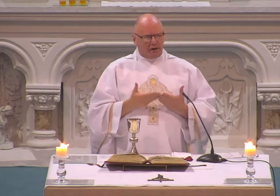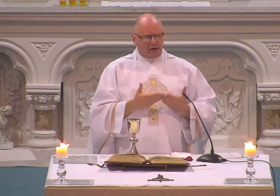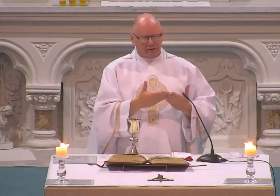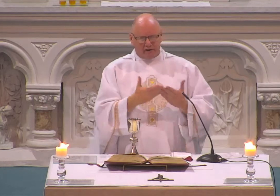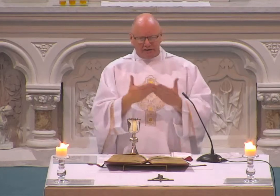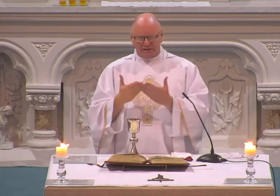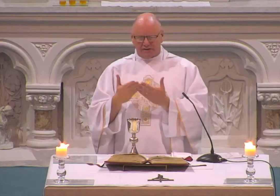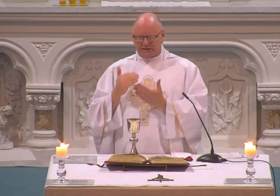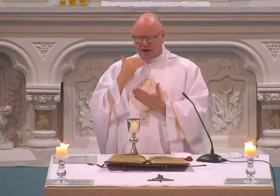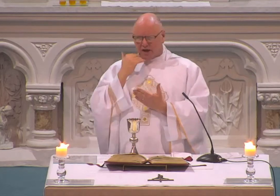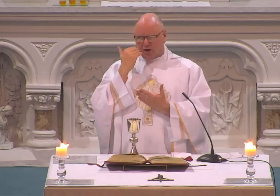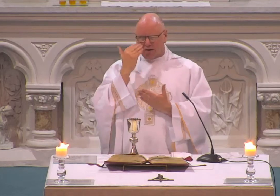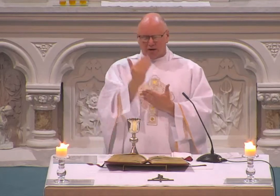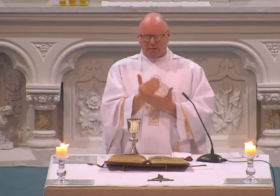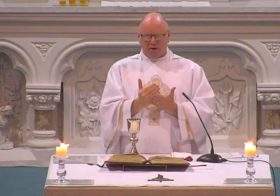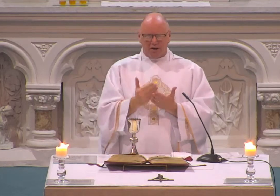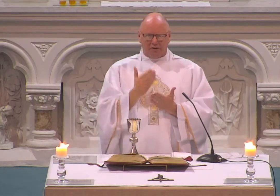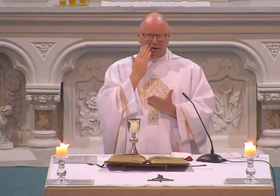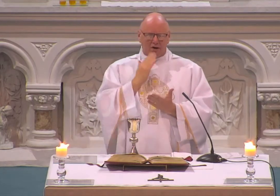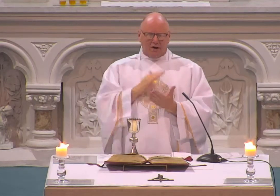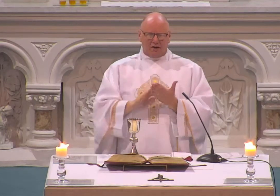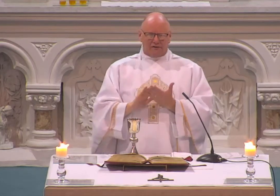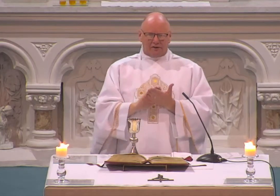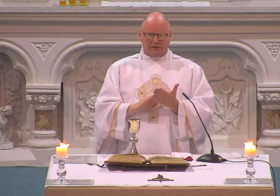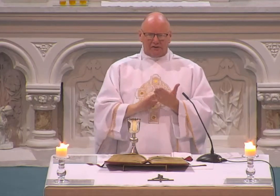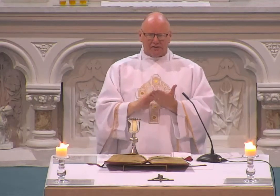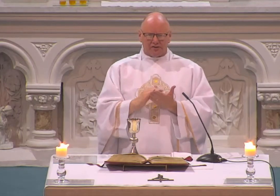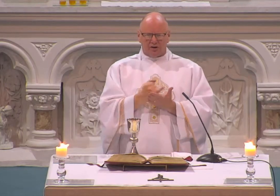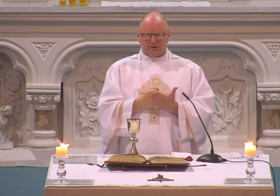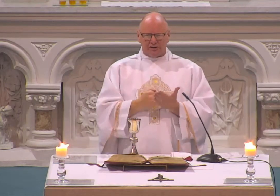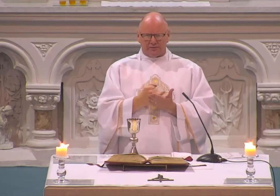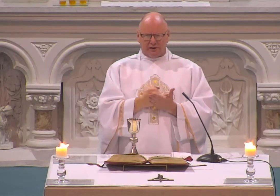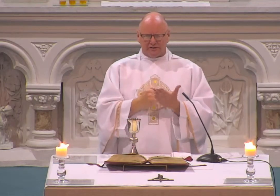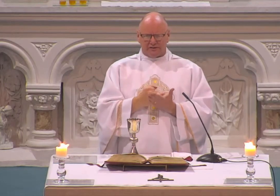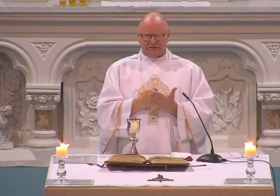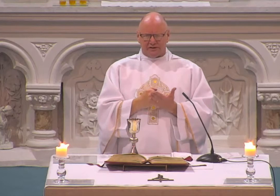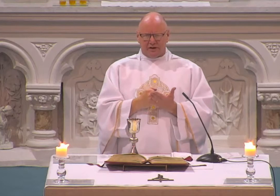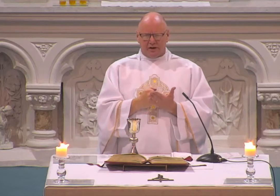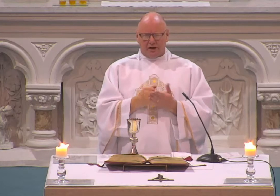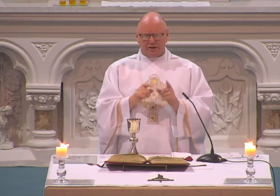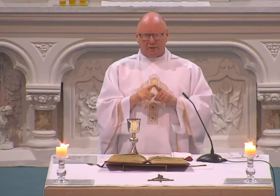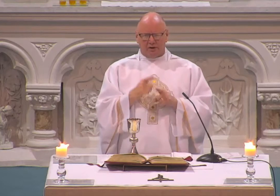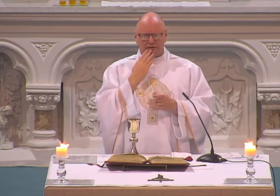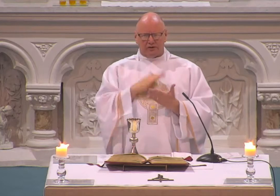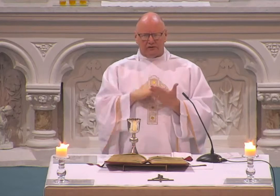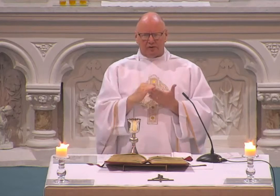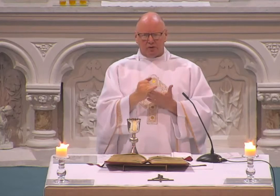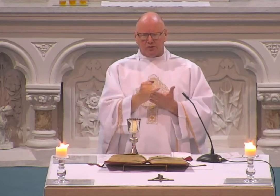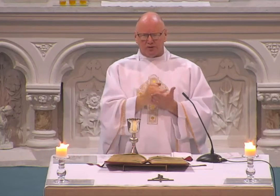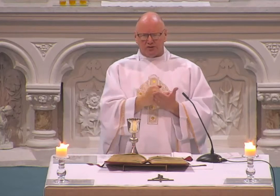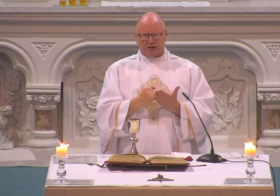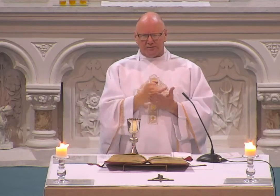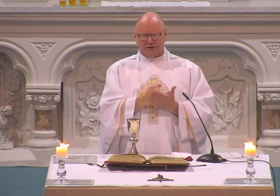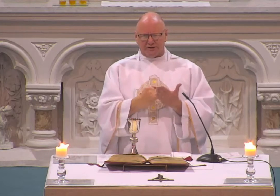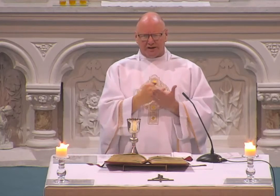us this day our daily bread, and forgive us our trespasses, as we forgive those who trespass against